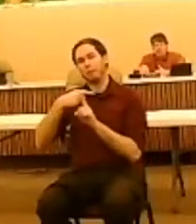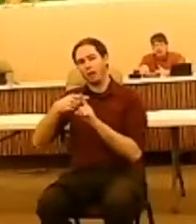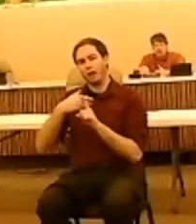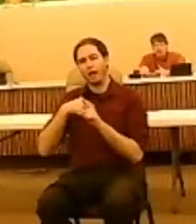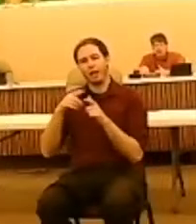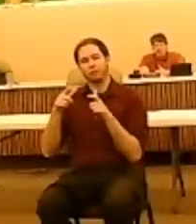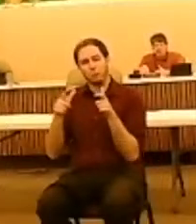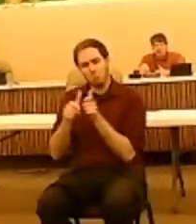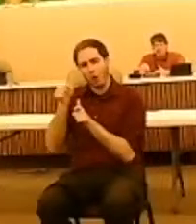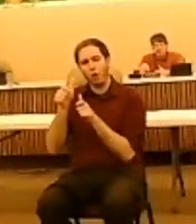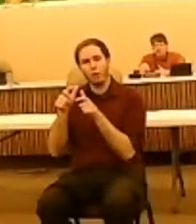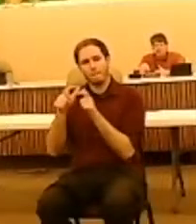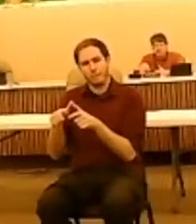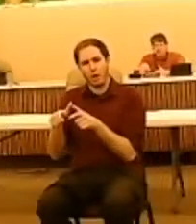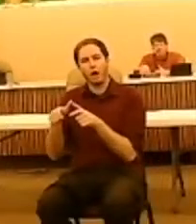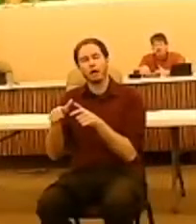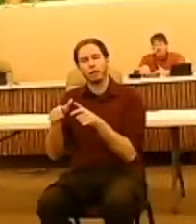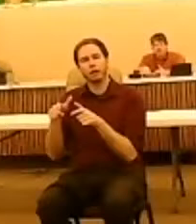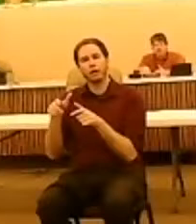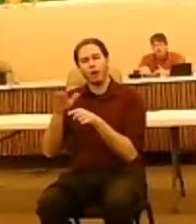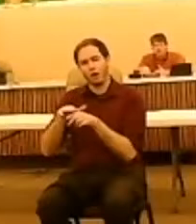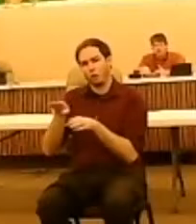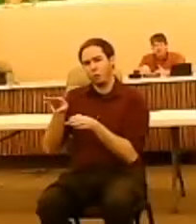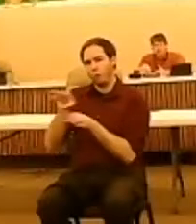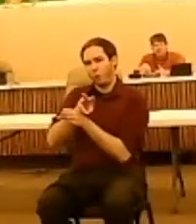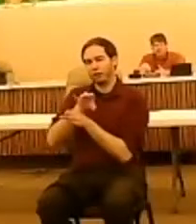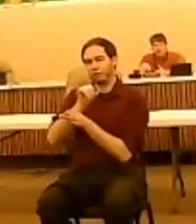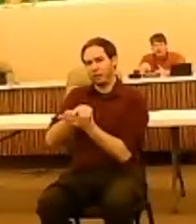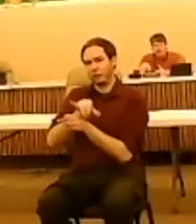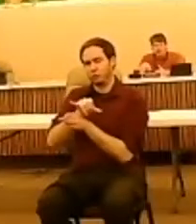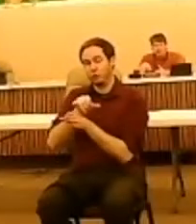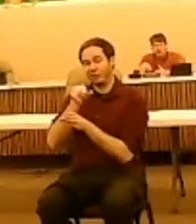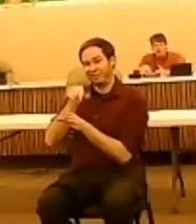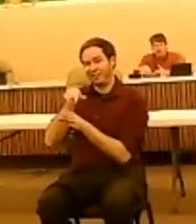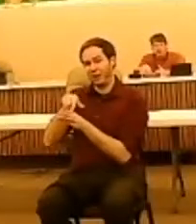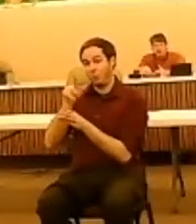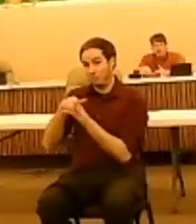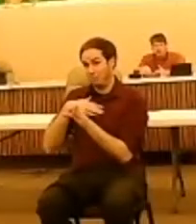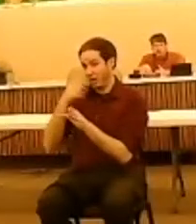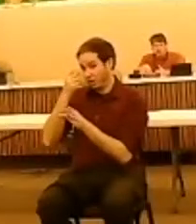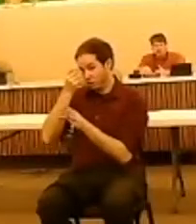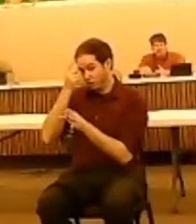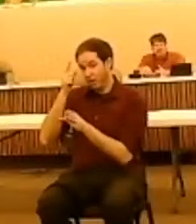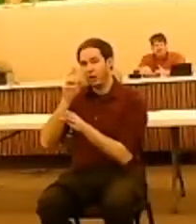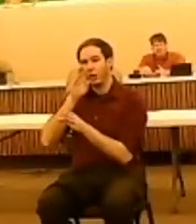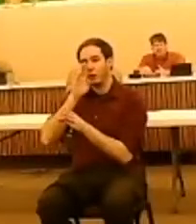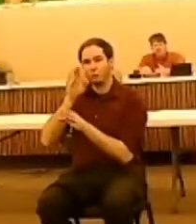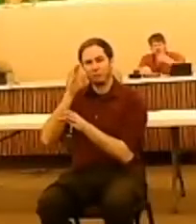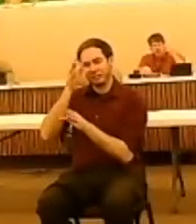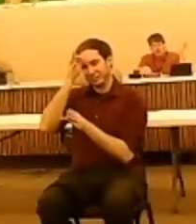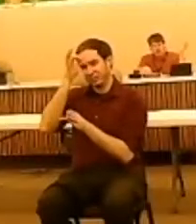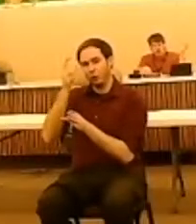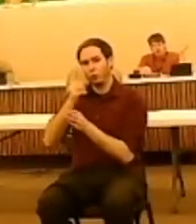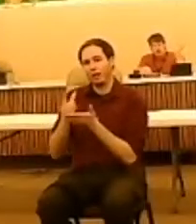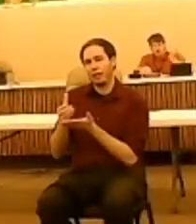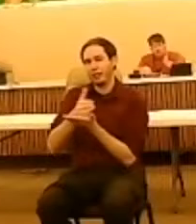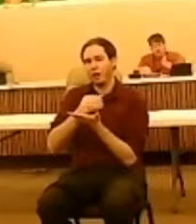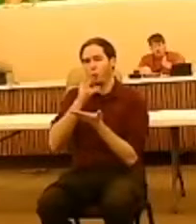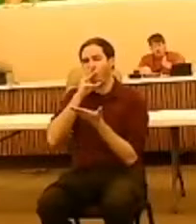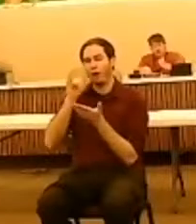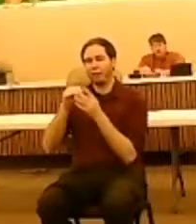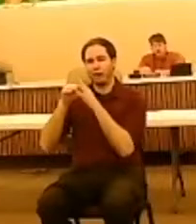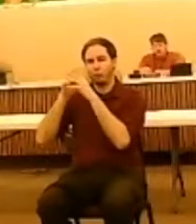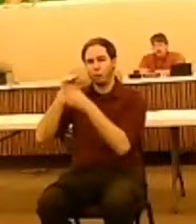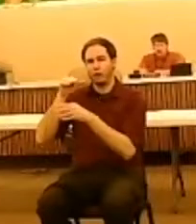smaller pond on the west side of the berm. That, as I understand it, would be just to collect the runoff that comes down the